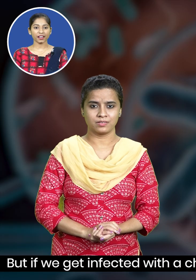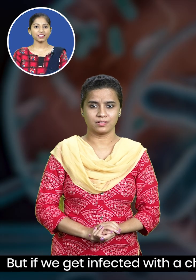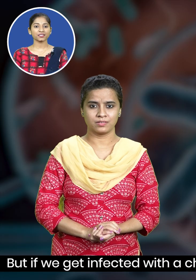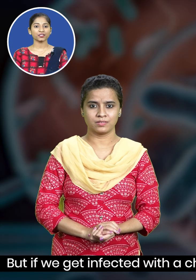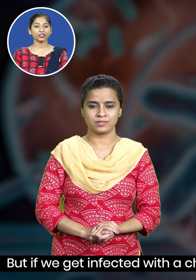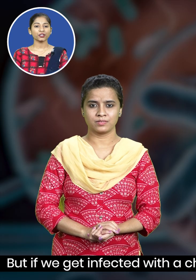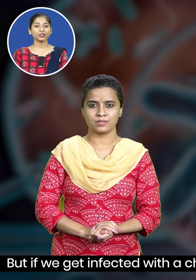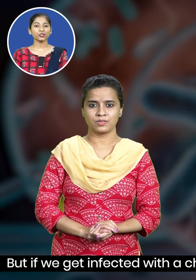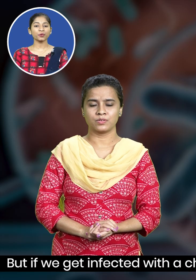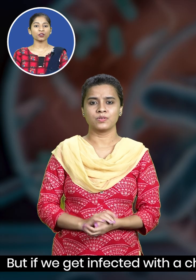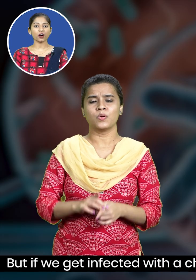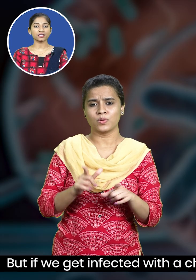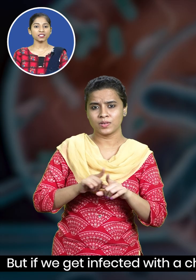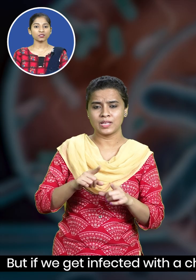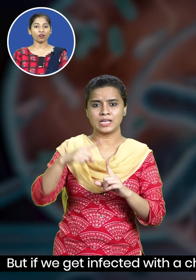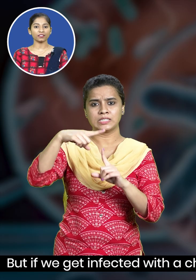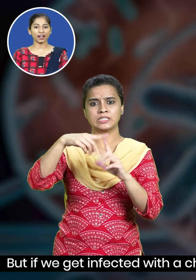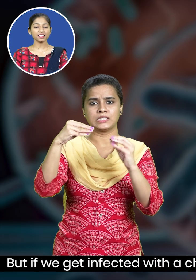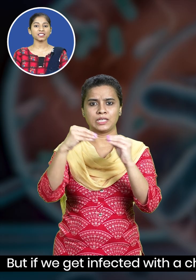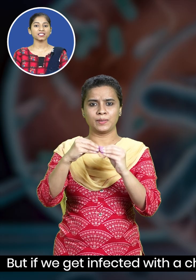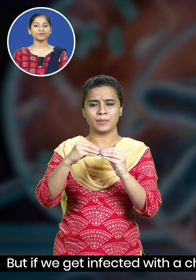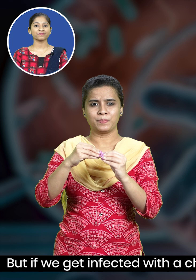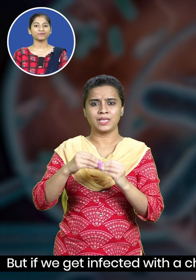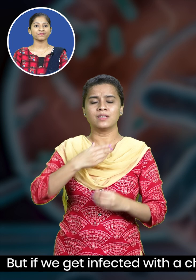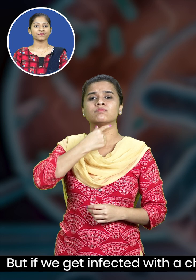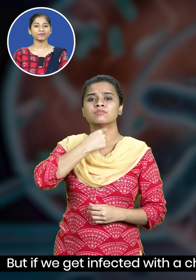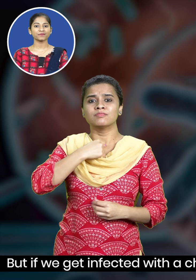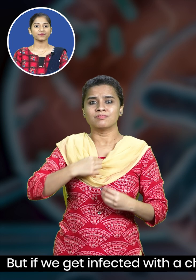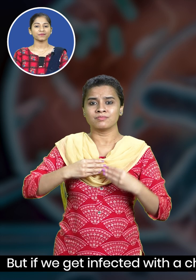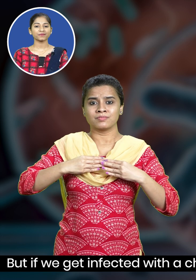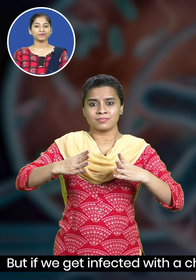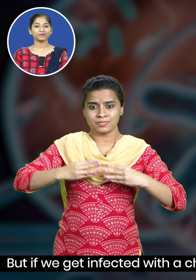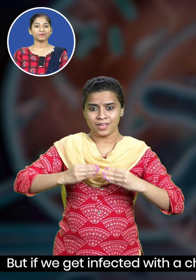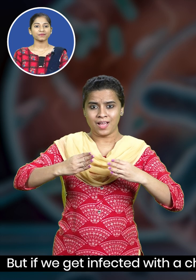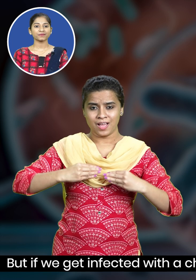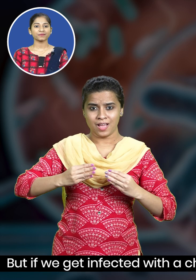such as tuberculosis of lungs,